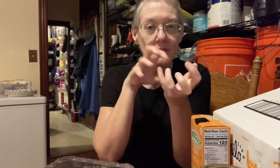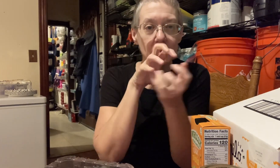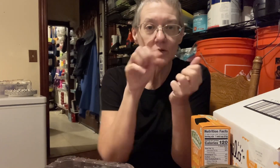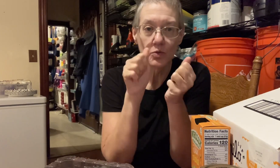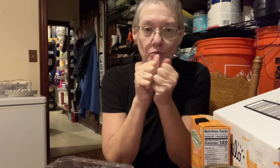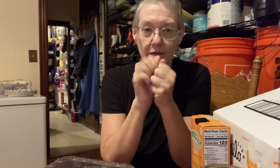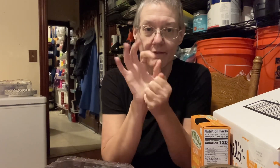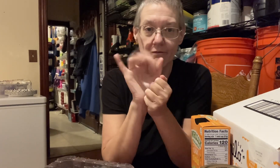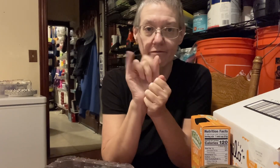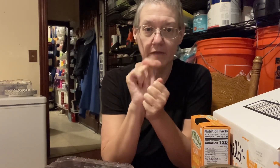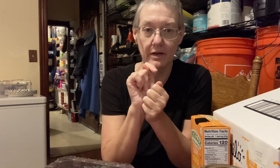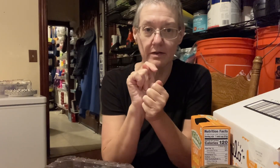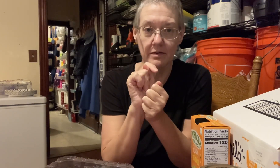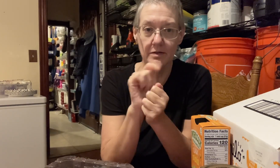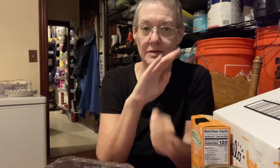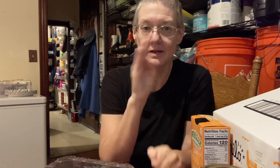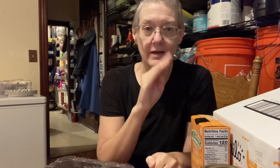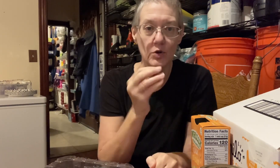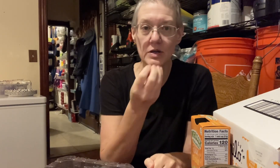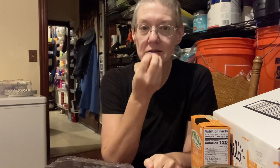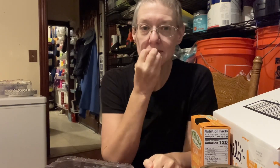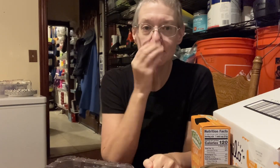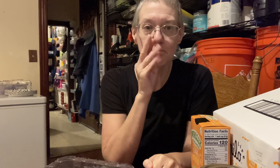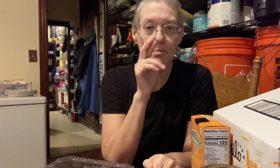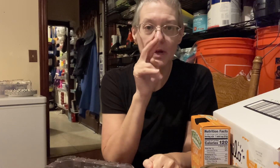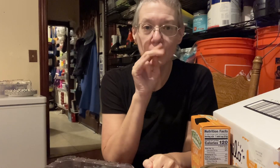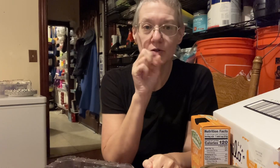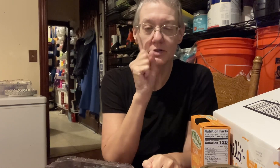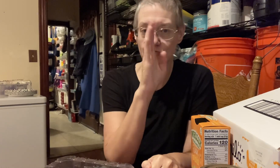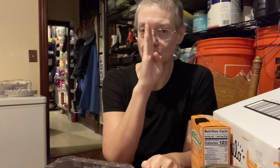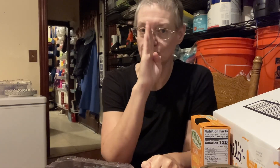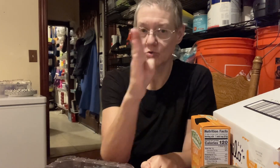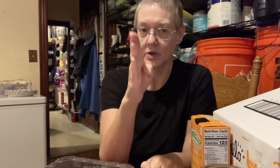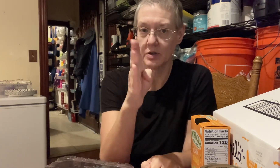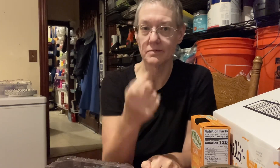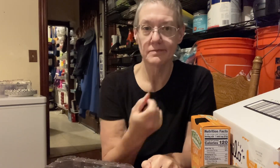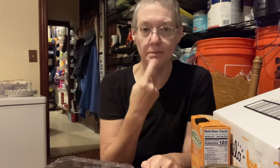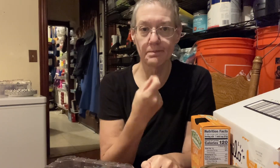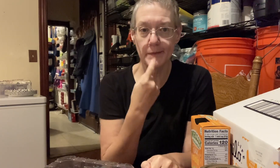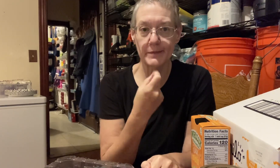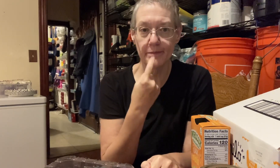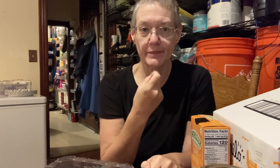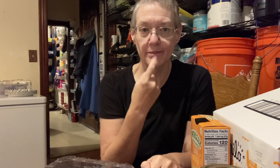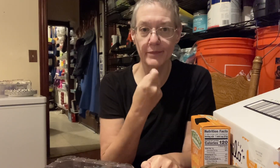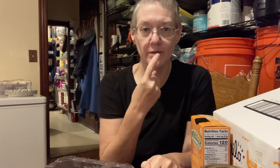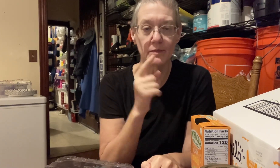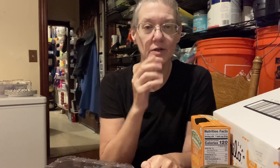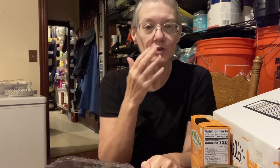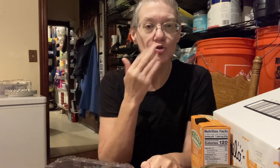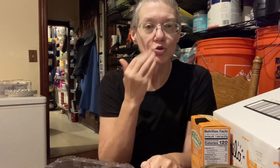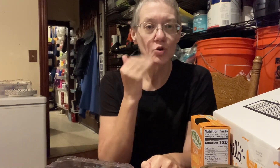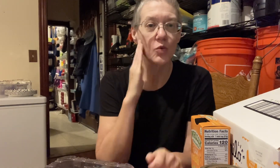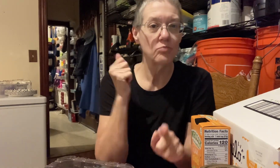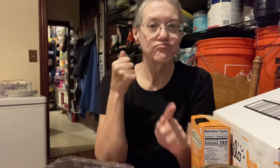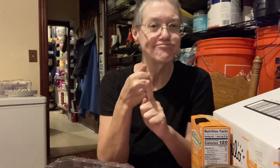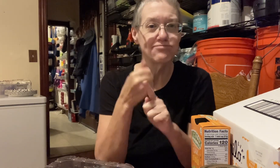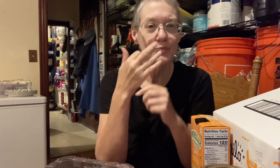but always combine them with a fat. Never just eat them straight. They'll impact your blood sugar too